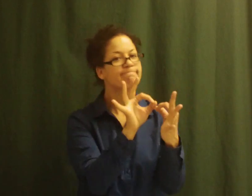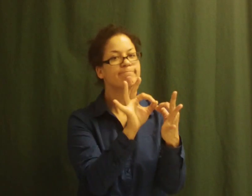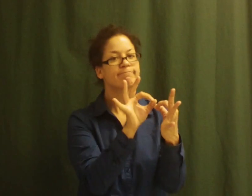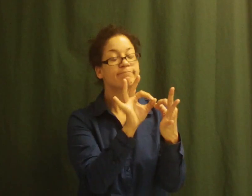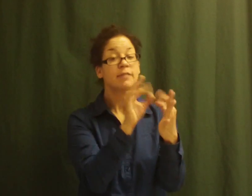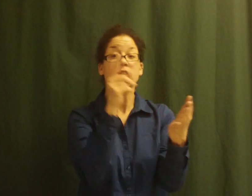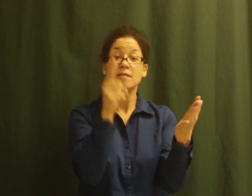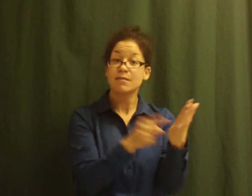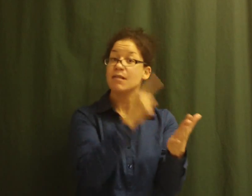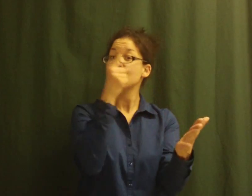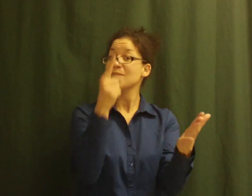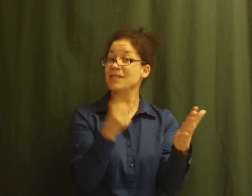conflict with one another.